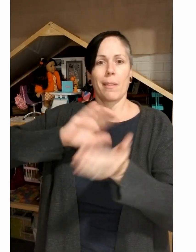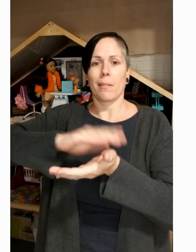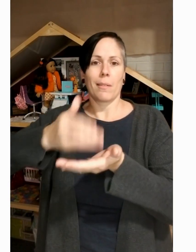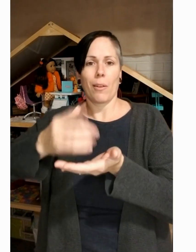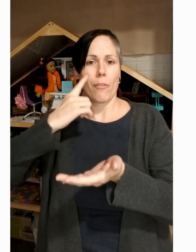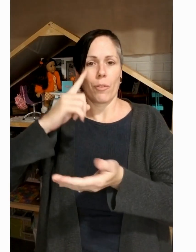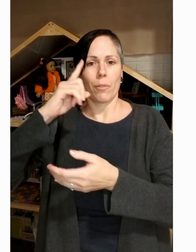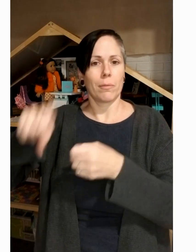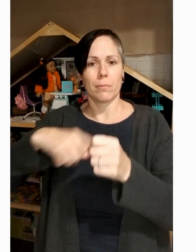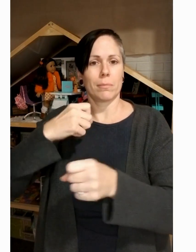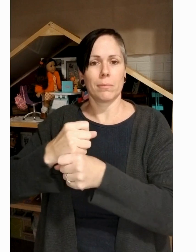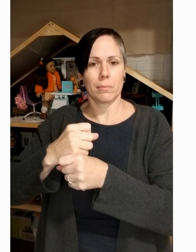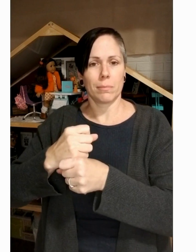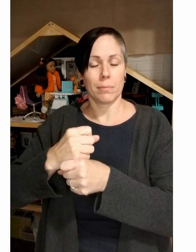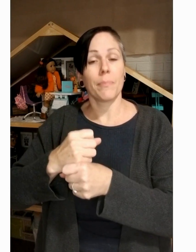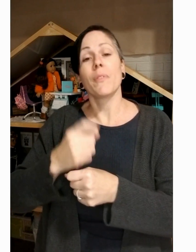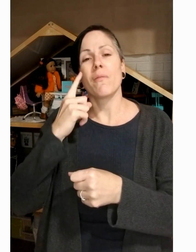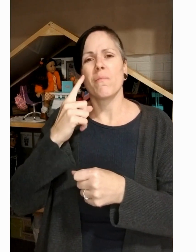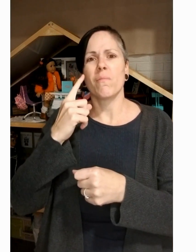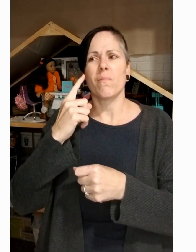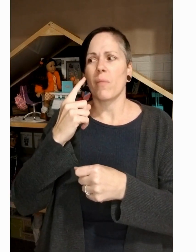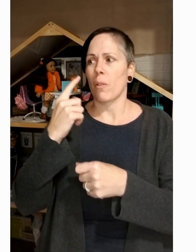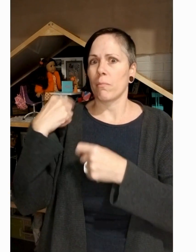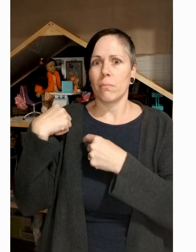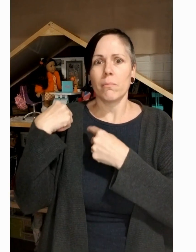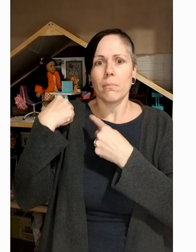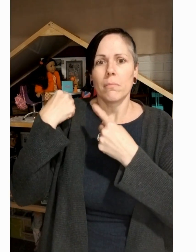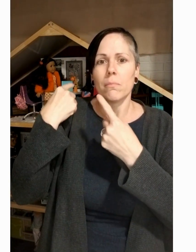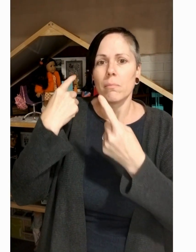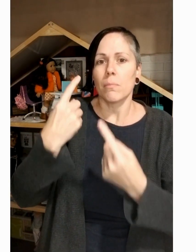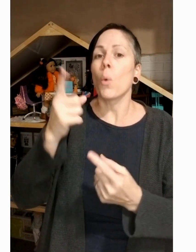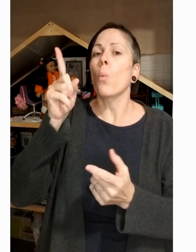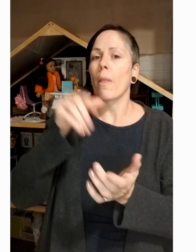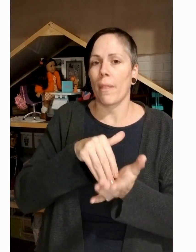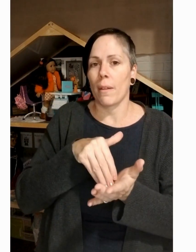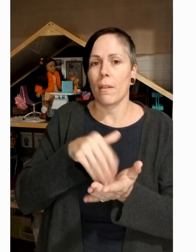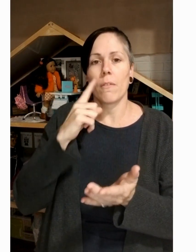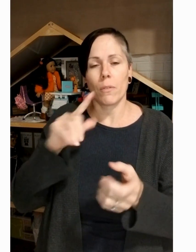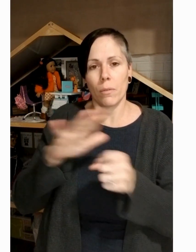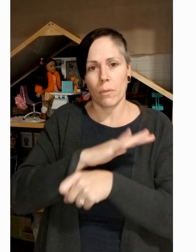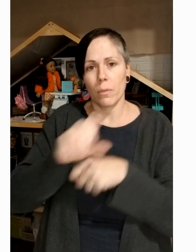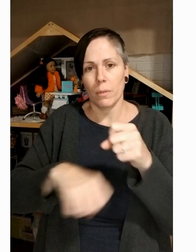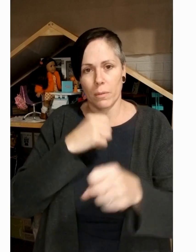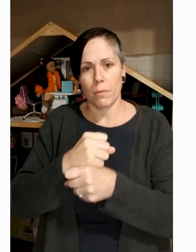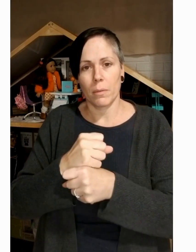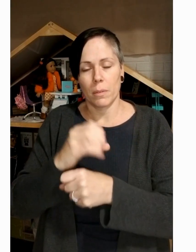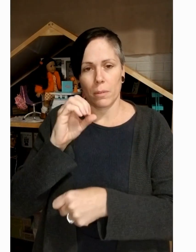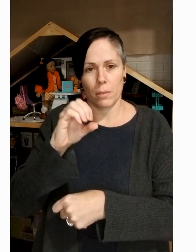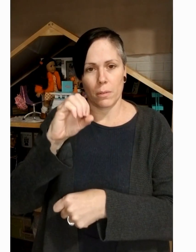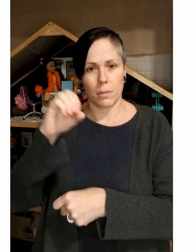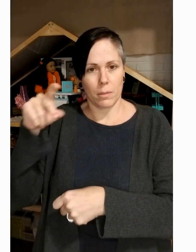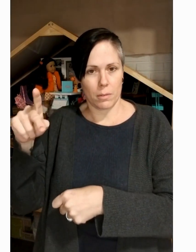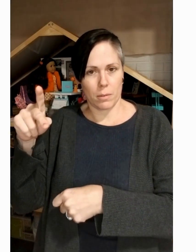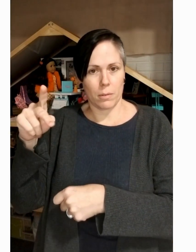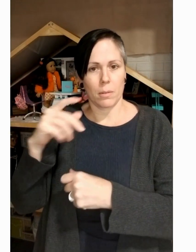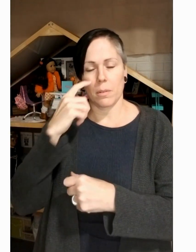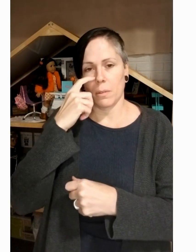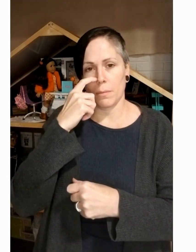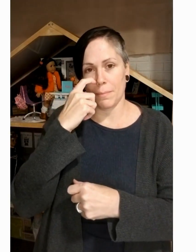year. And for the past 3 or 4 years, it has been $1,000 for the entire year out of